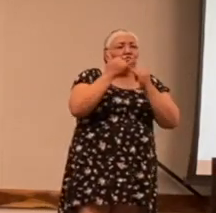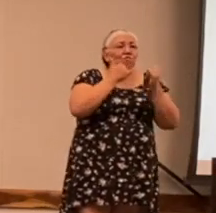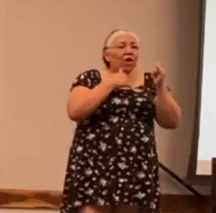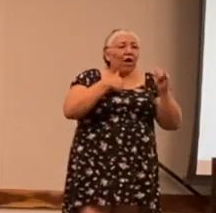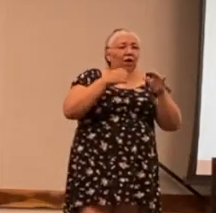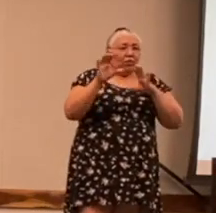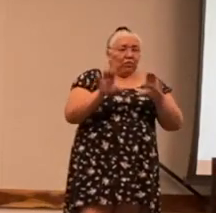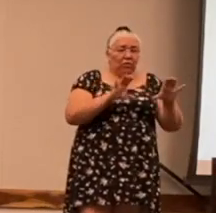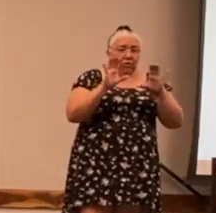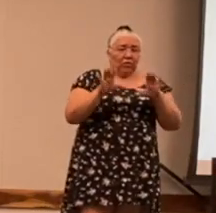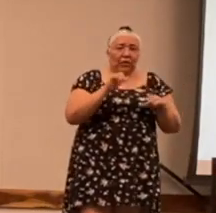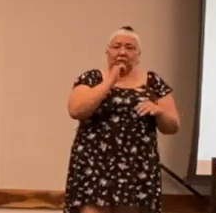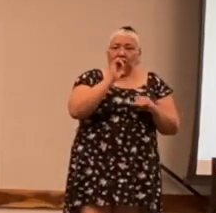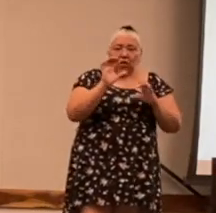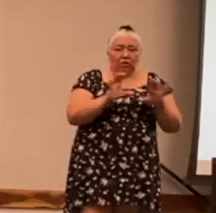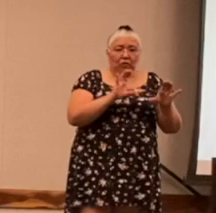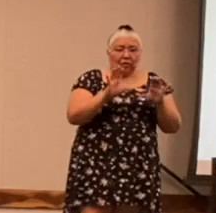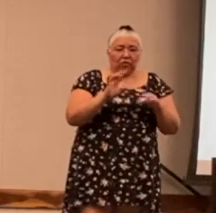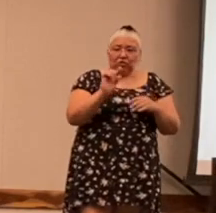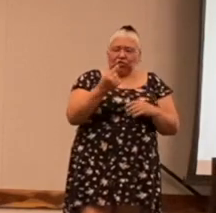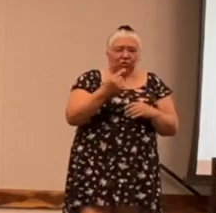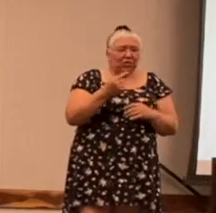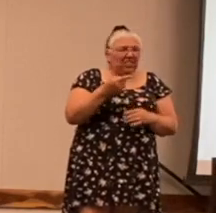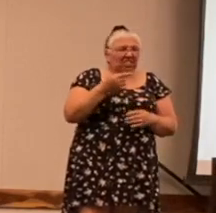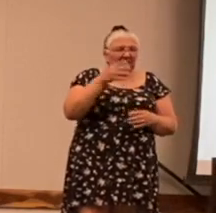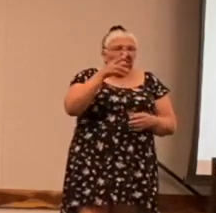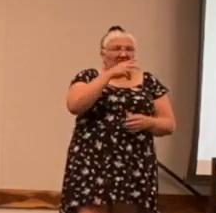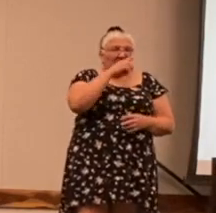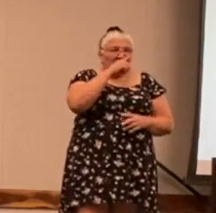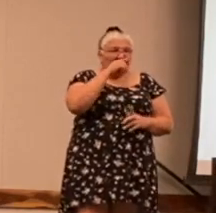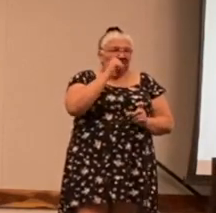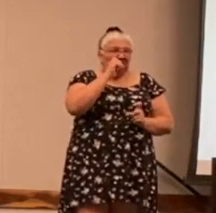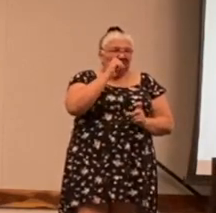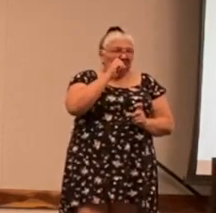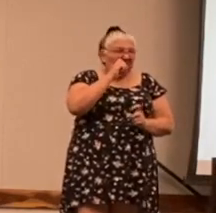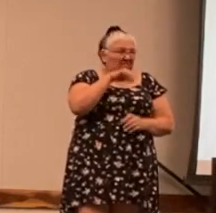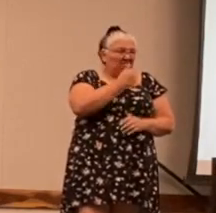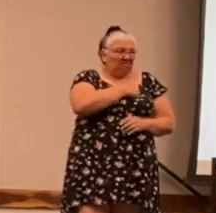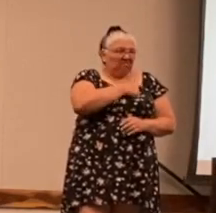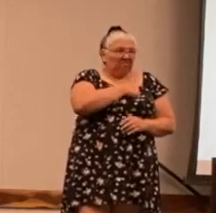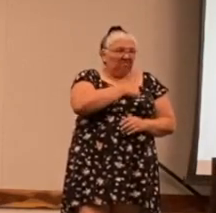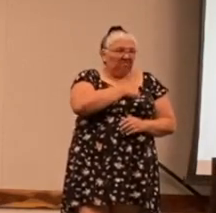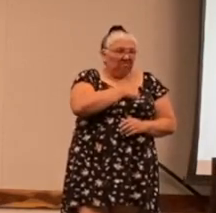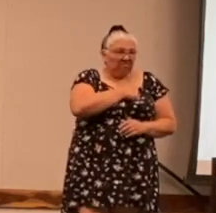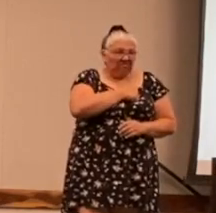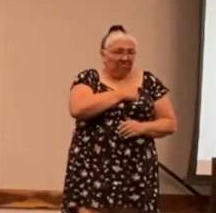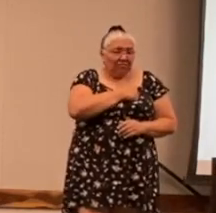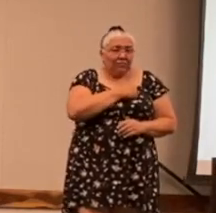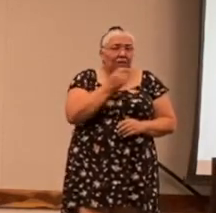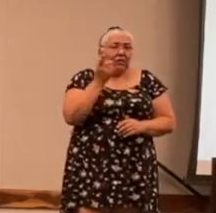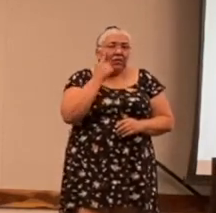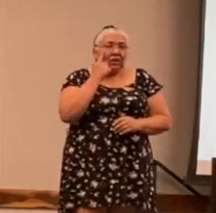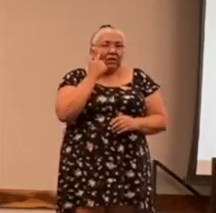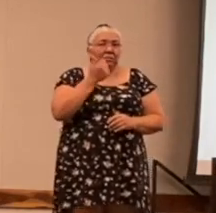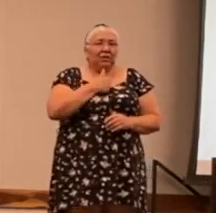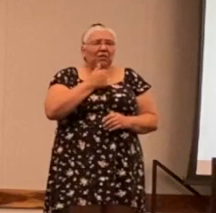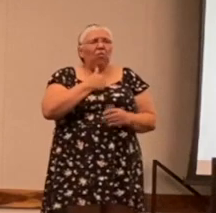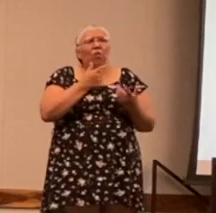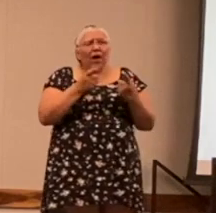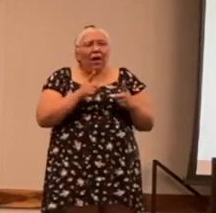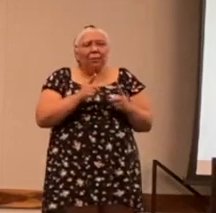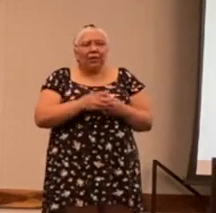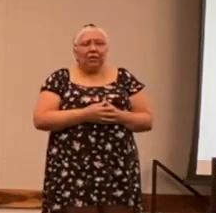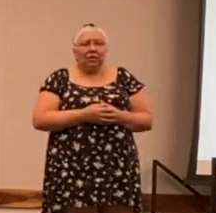doing and not doing, right? She was just being ugly. That's what she was being ugly at. And all I kept thinking to myself is, what